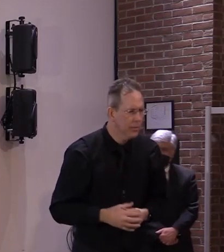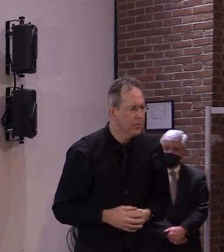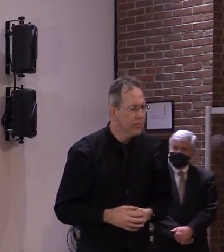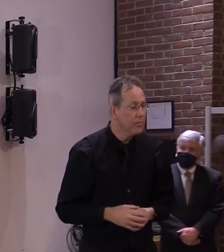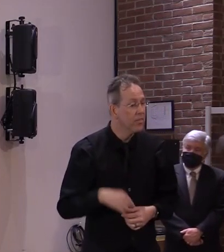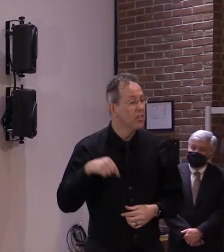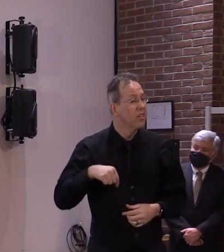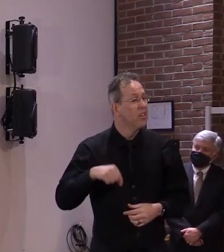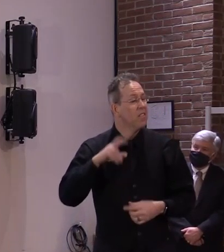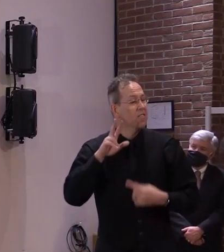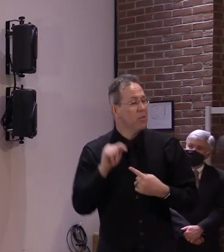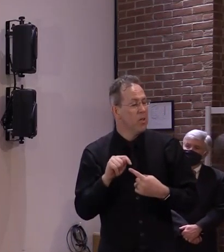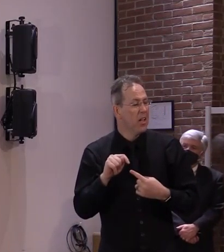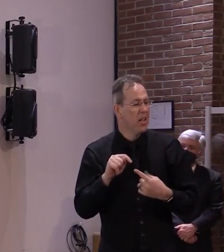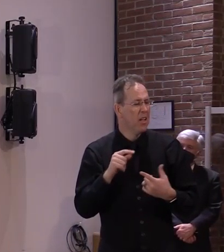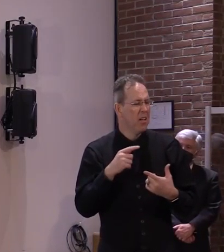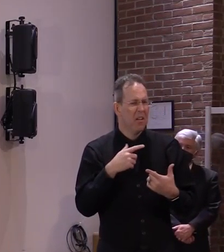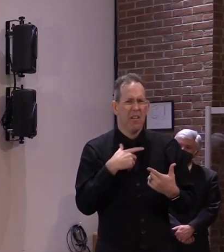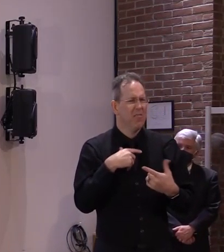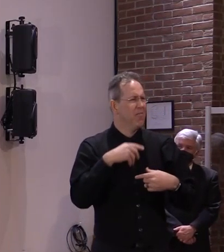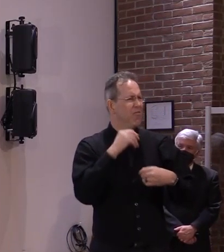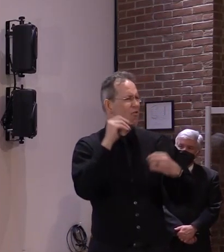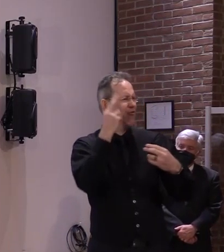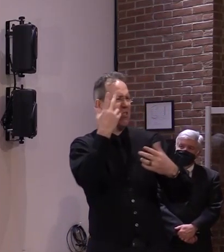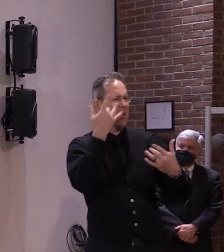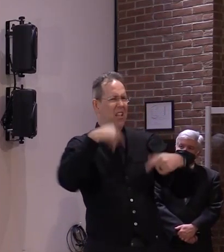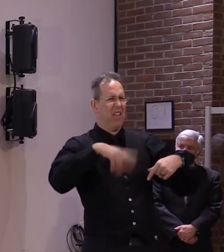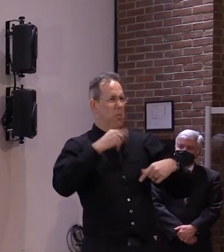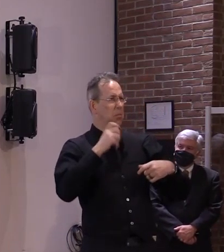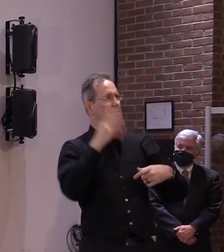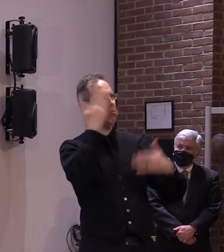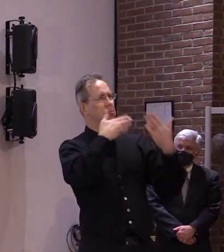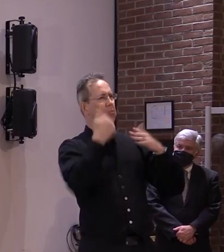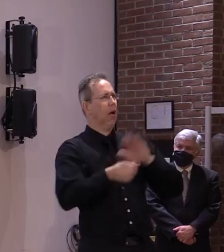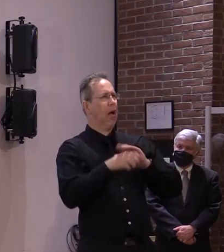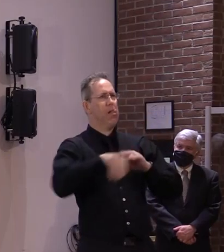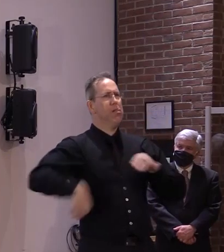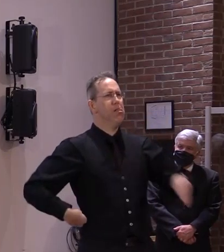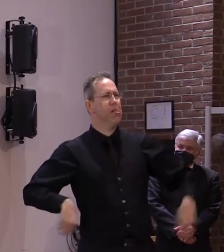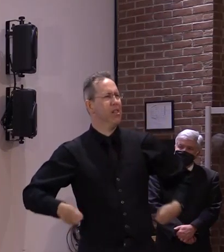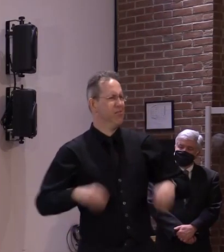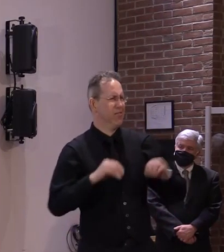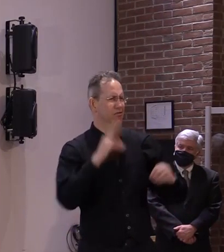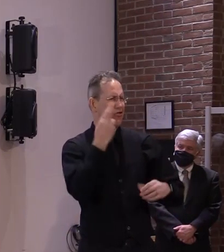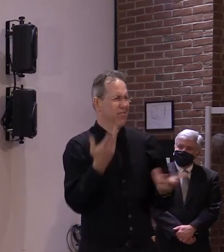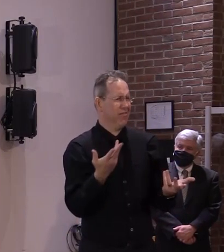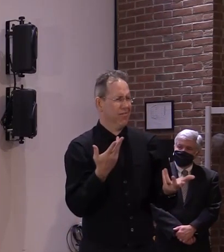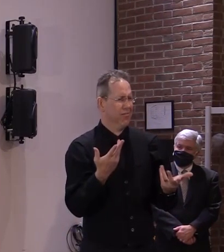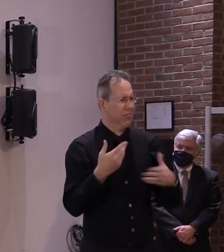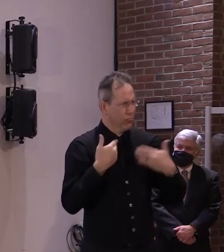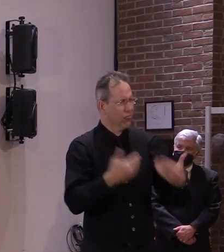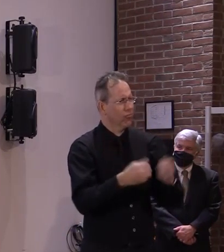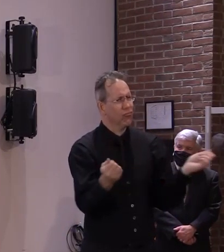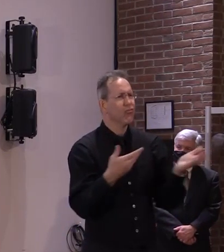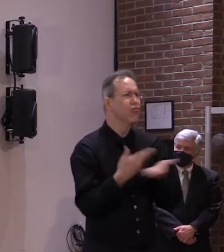There was no motivation, you know, from a political or health standpoints to do such.